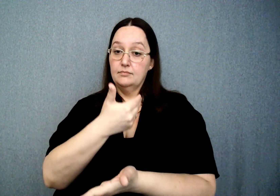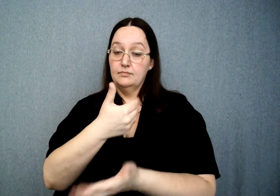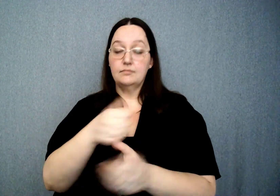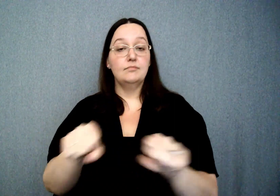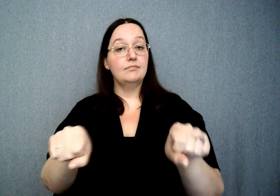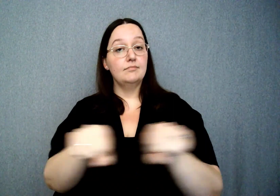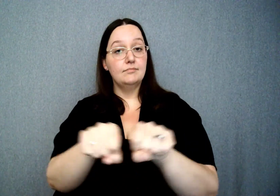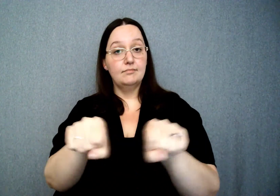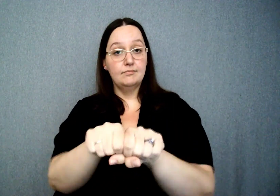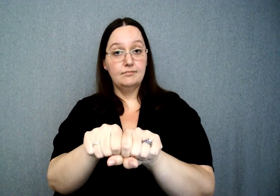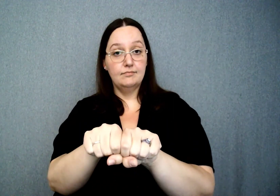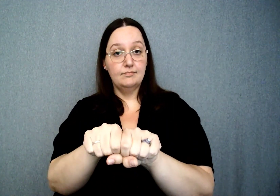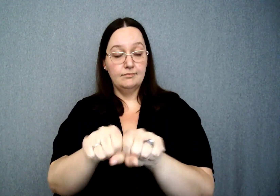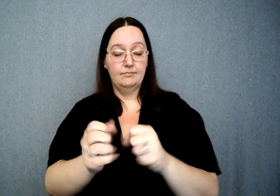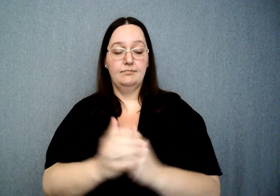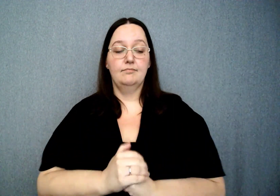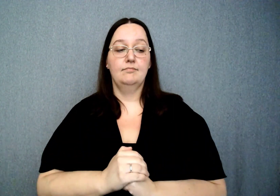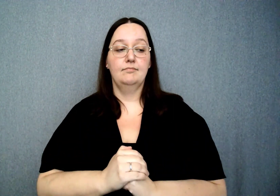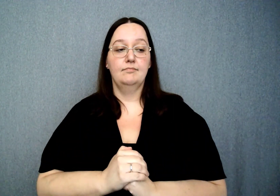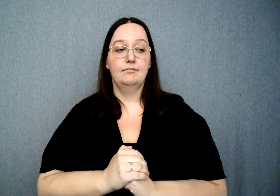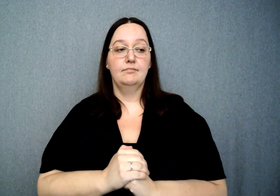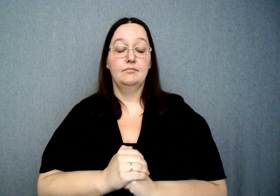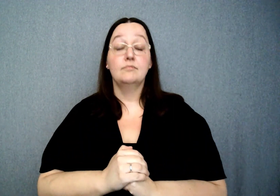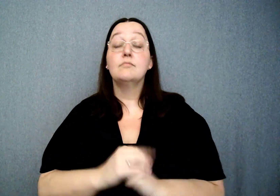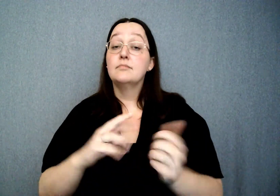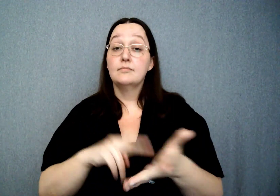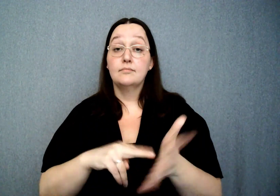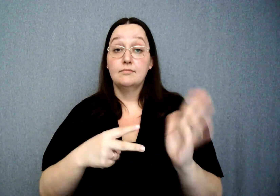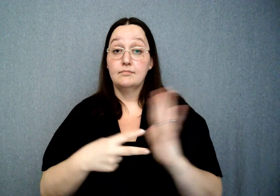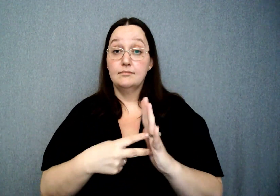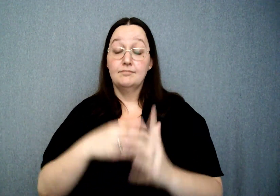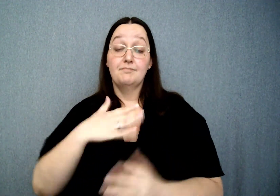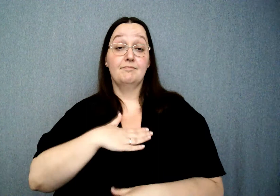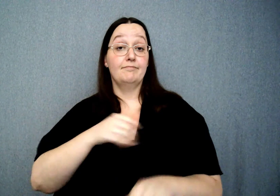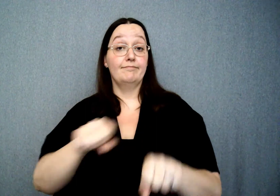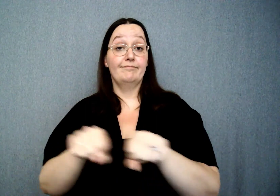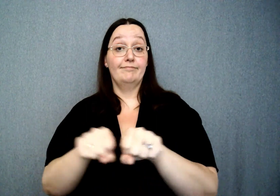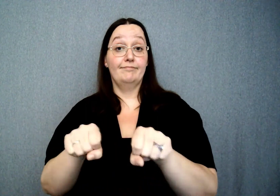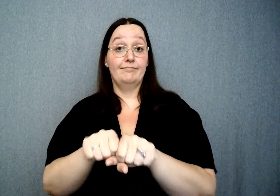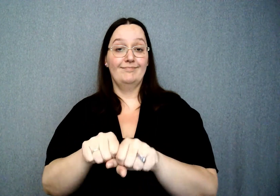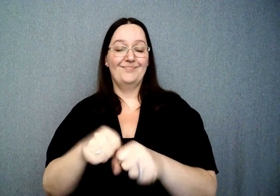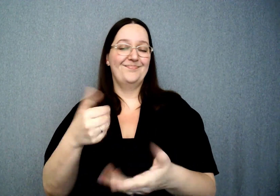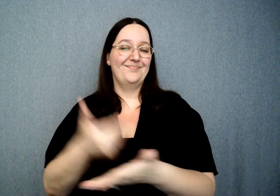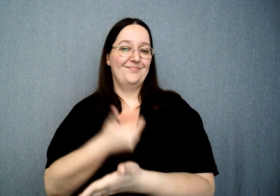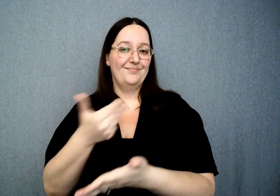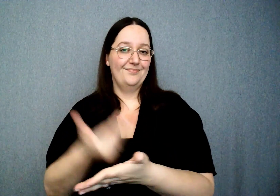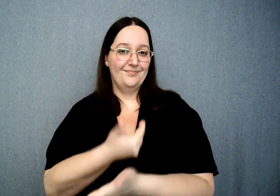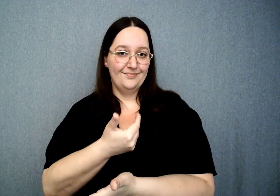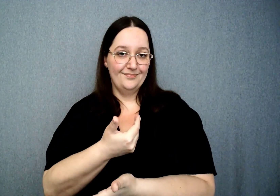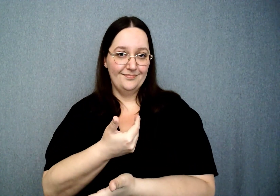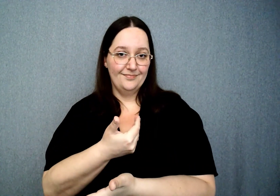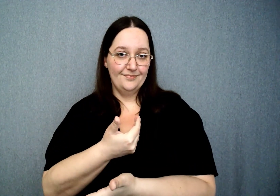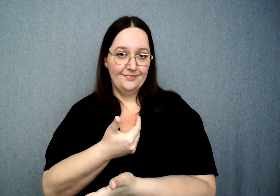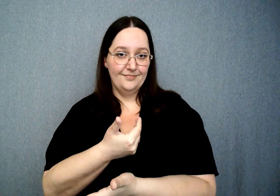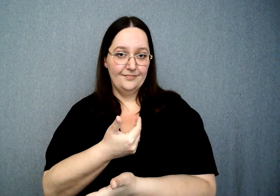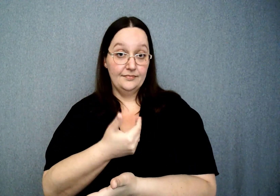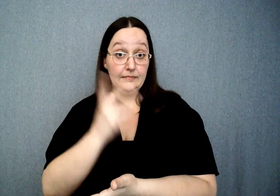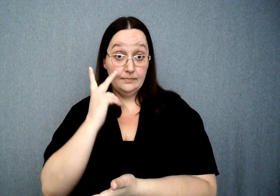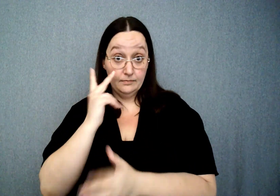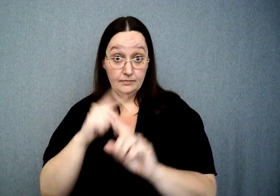new shoes. I buy new shoes. If I wanted to say my shoes are new, I would sign new